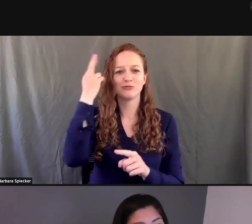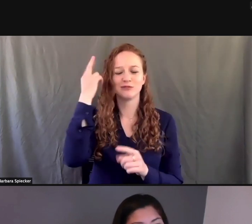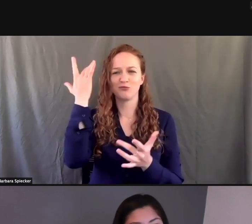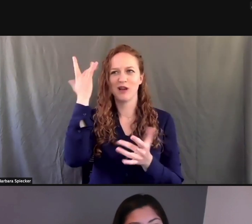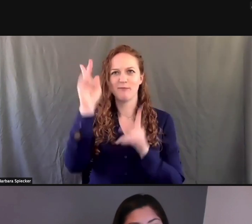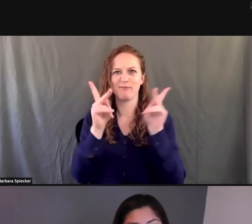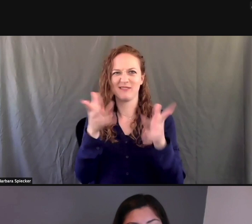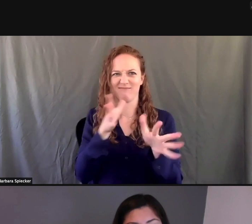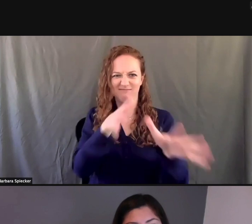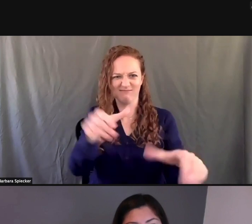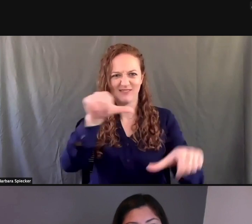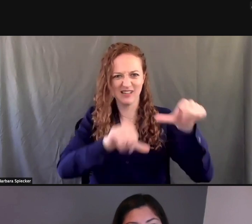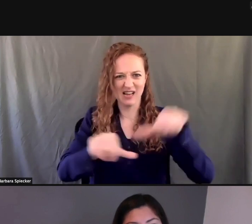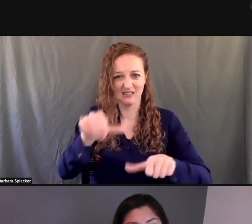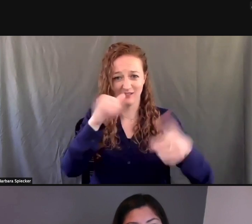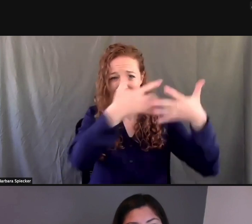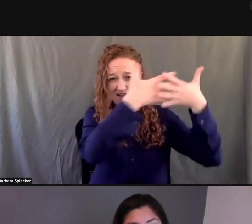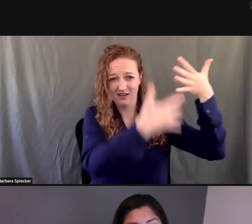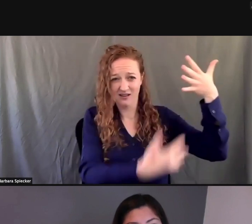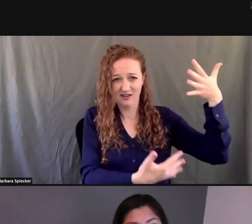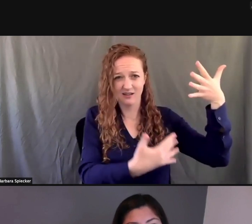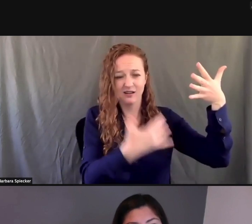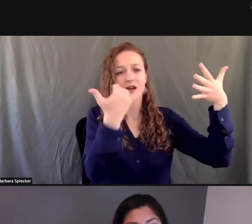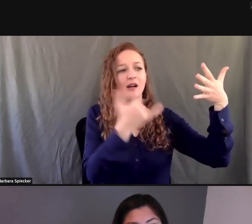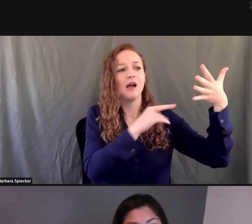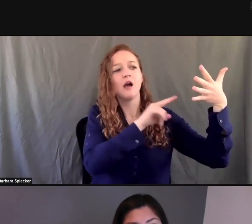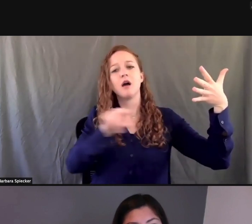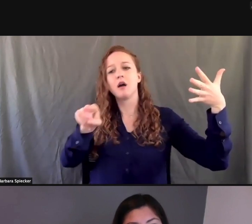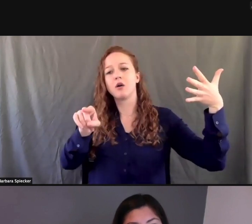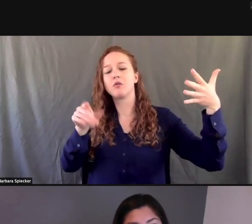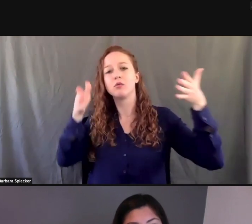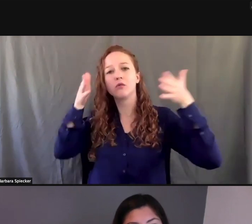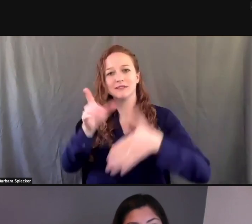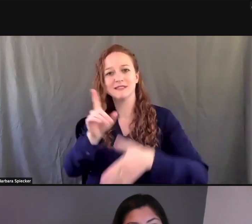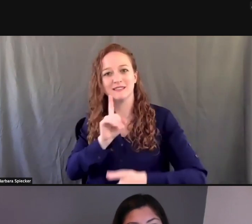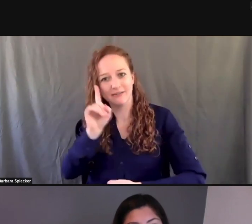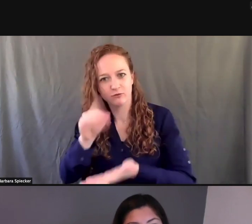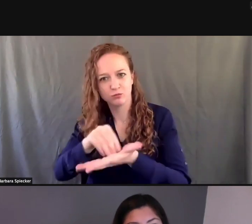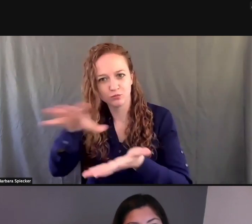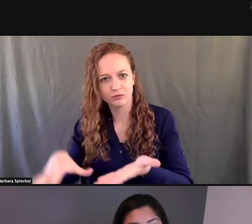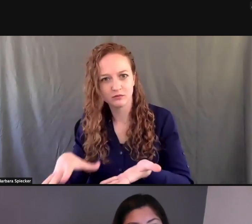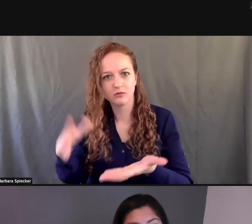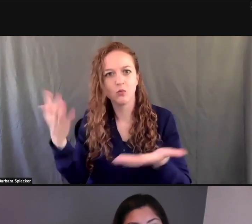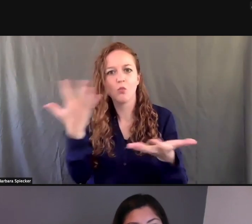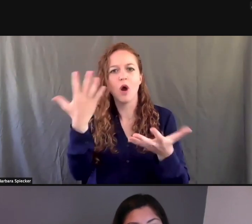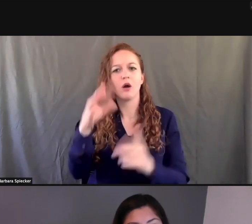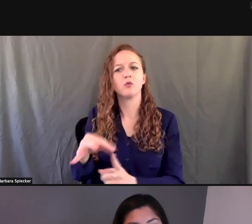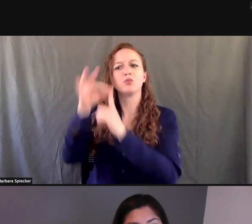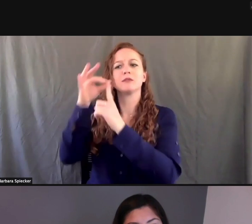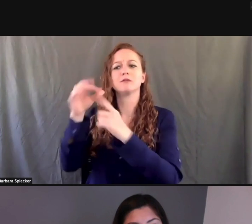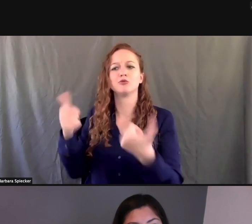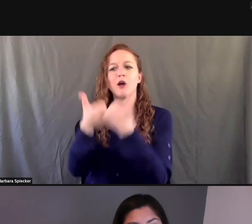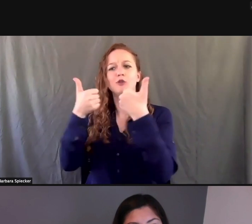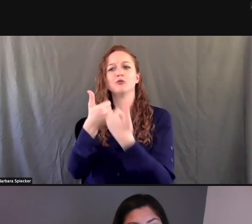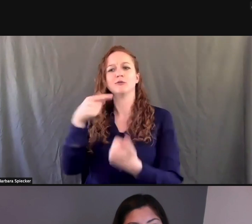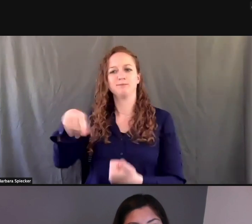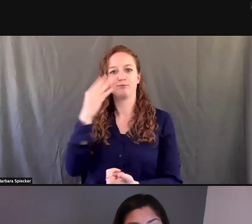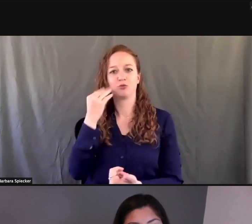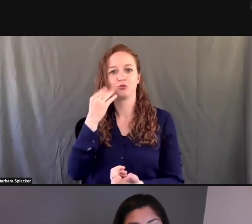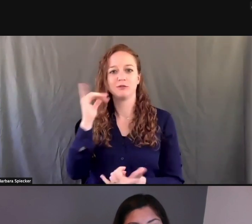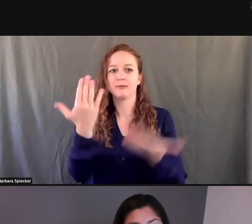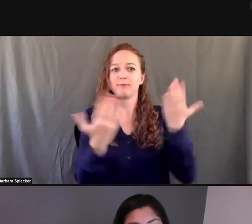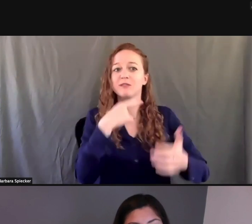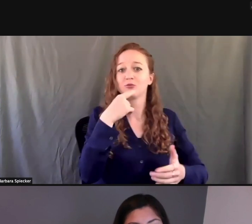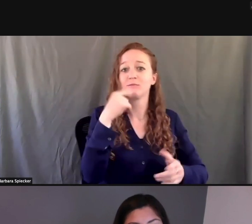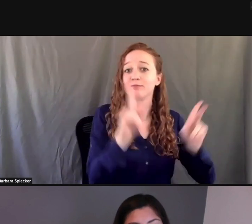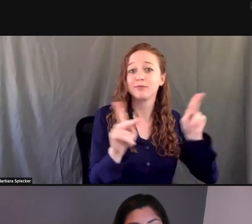the deaf community all over the world. And so we wanted to leverage that community. I was doing research with the